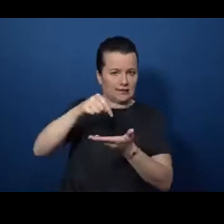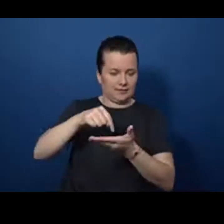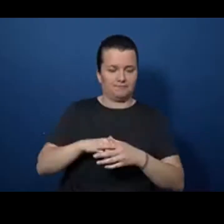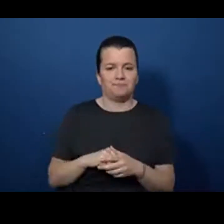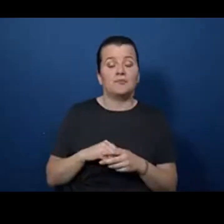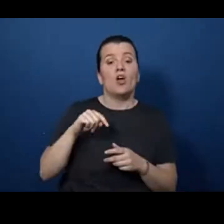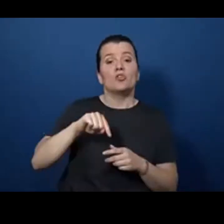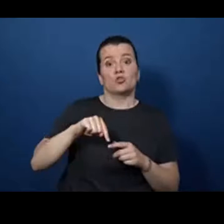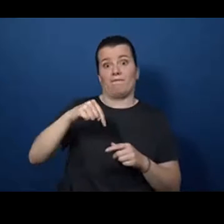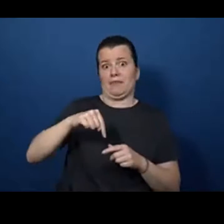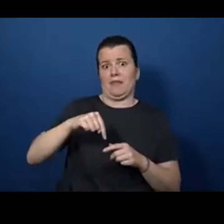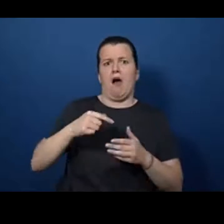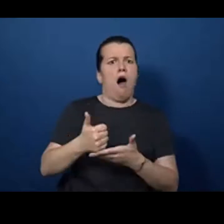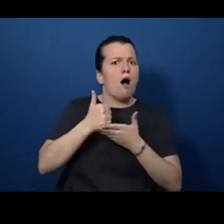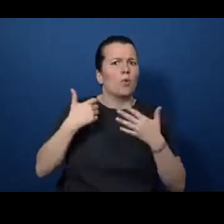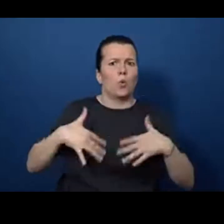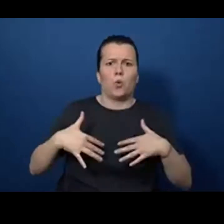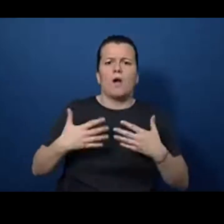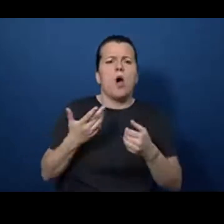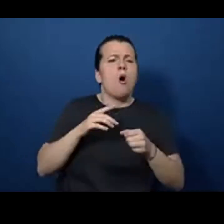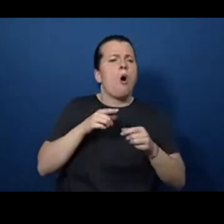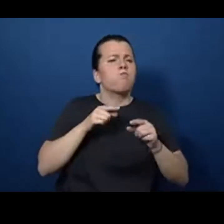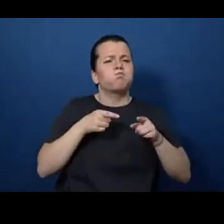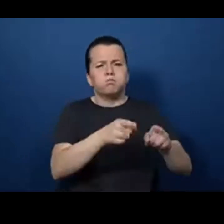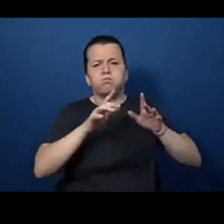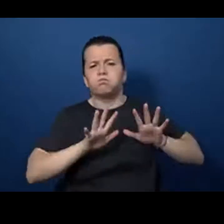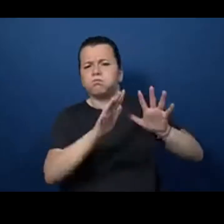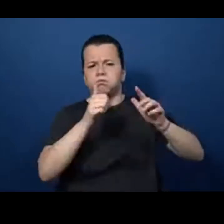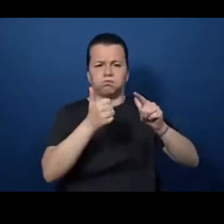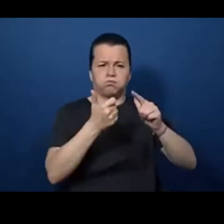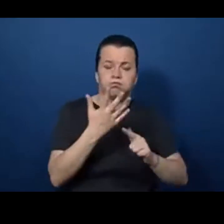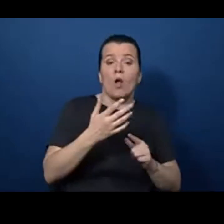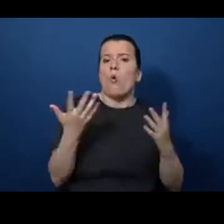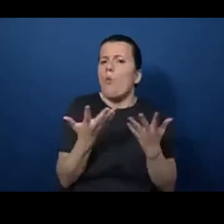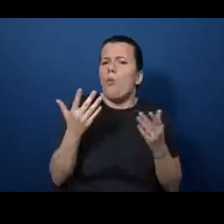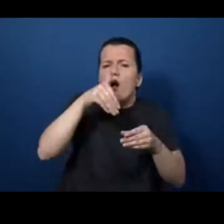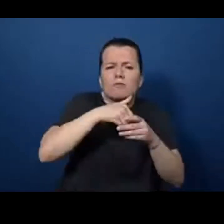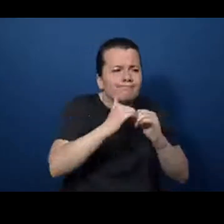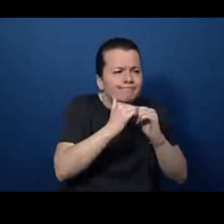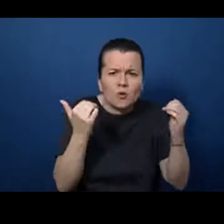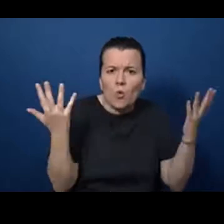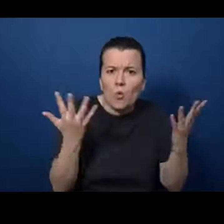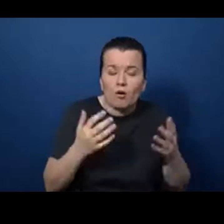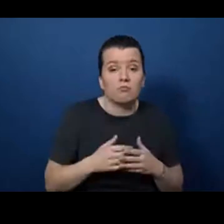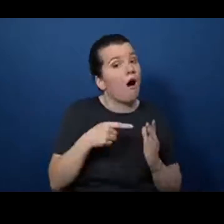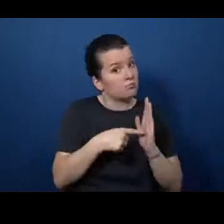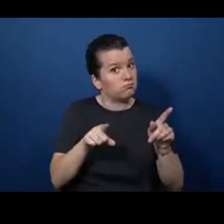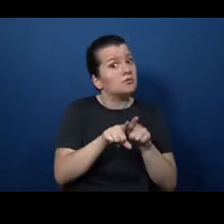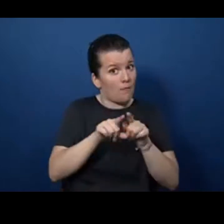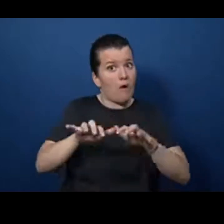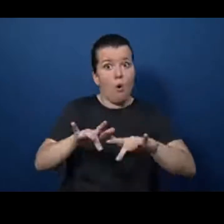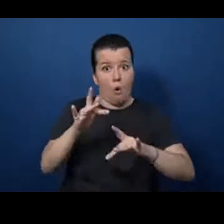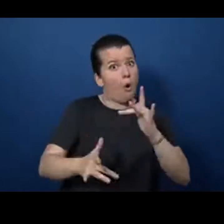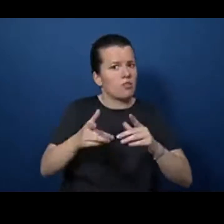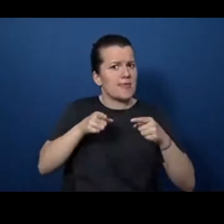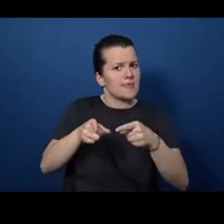of what bullying is, and it will also lead to a revised definition of bullying and cyberbullying that will be presented